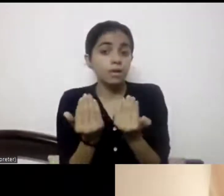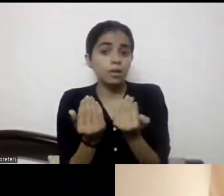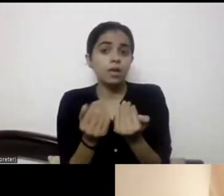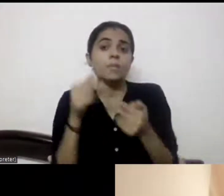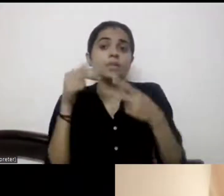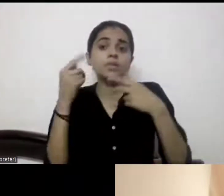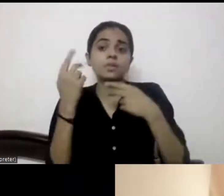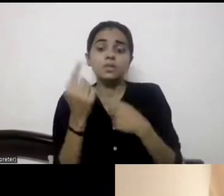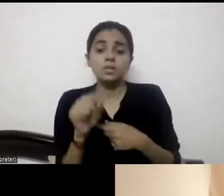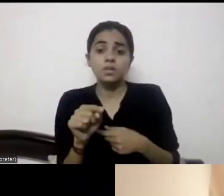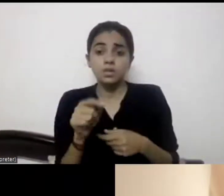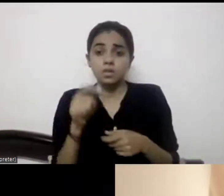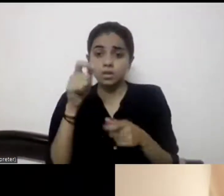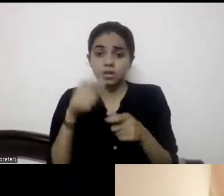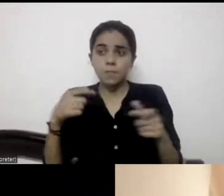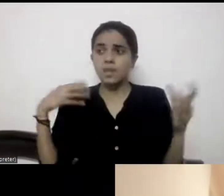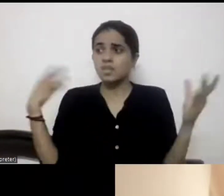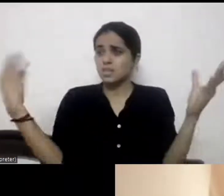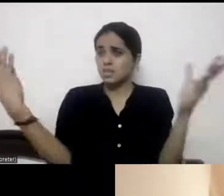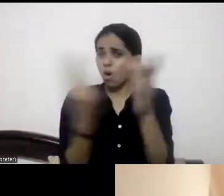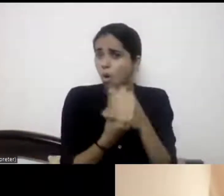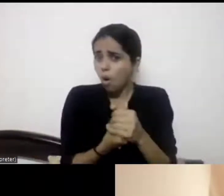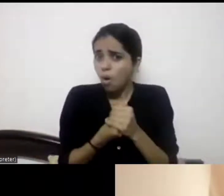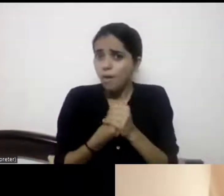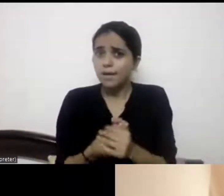assumption that the majority is able.